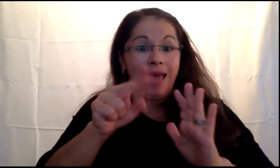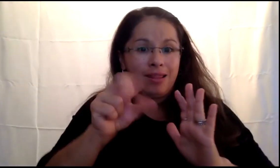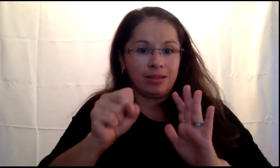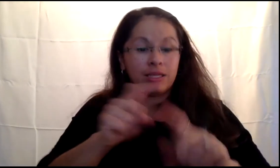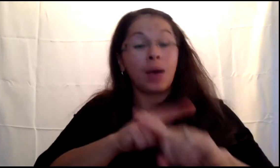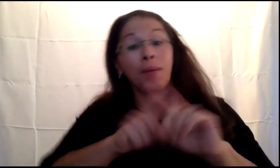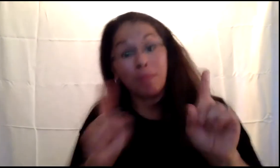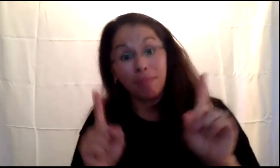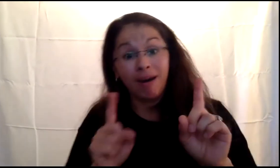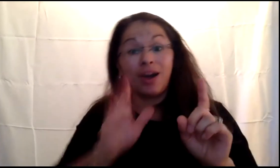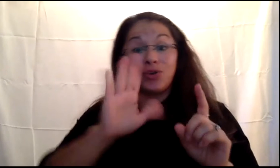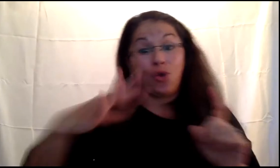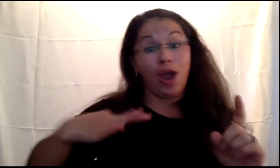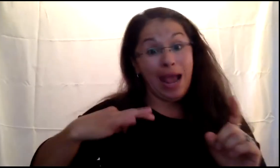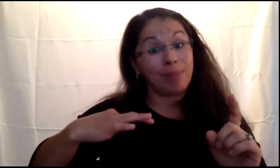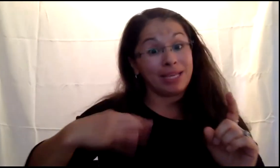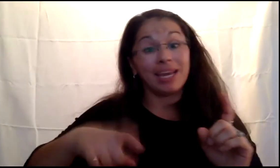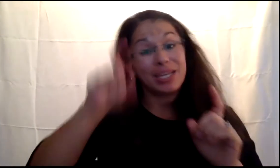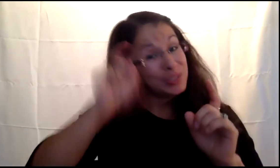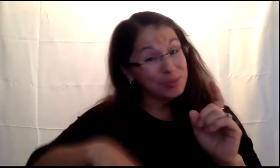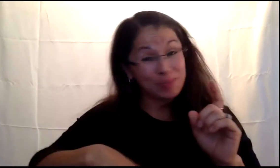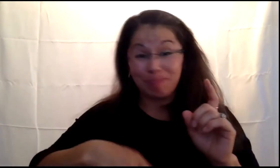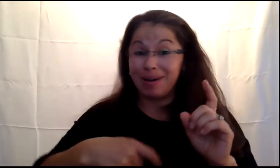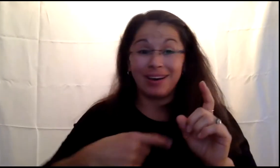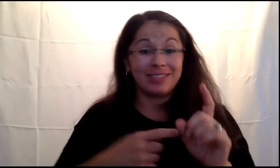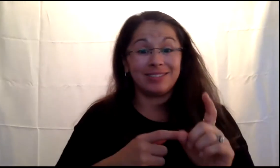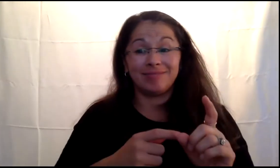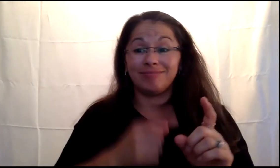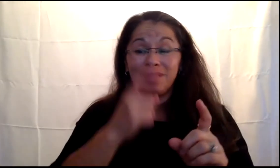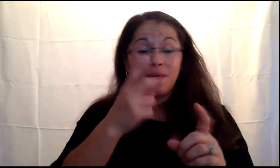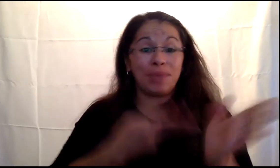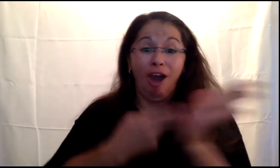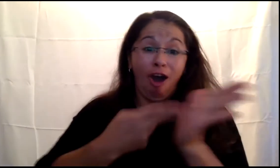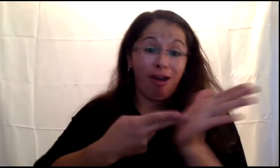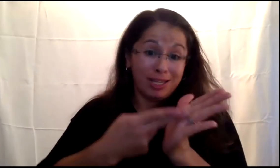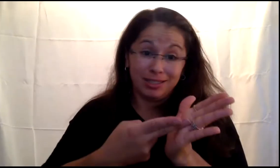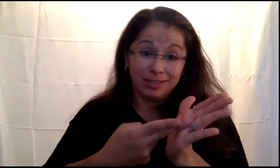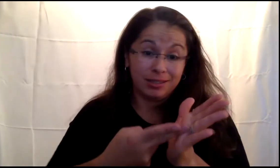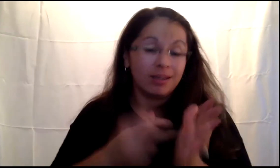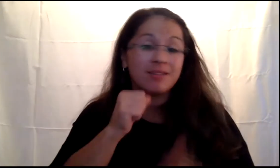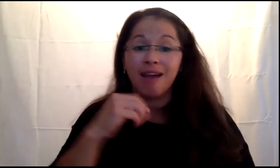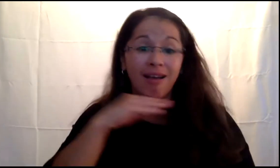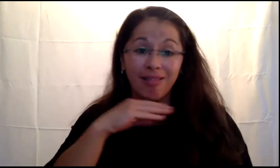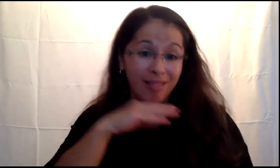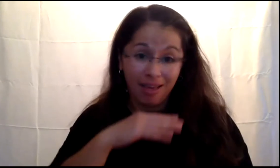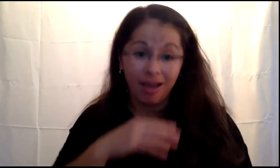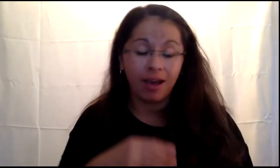in your essay or an interview or those types of things, that needs to be your central